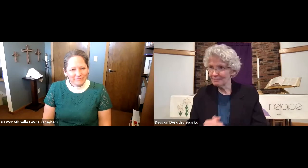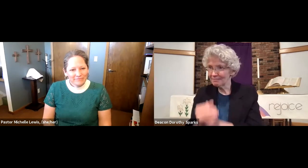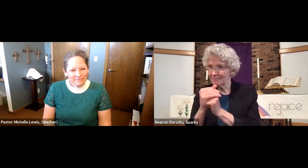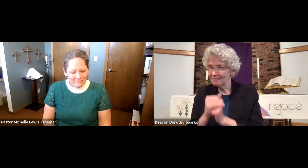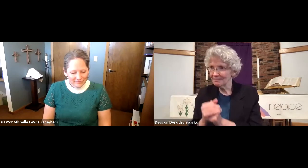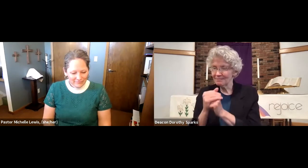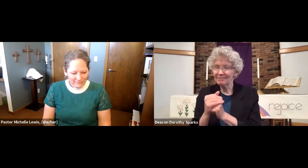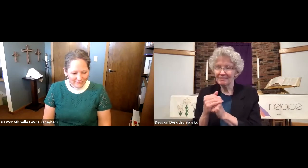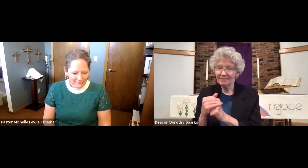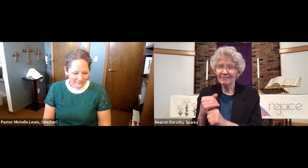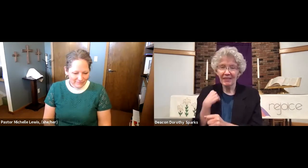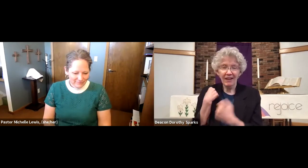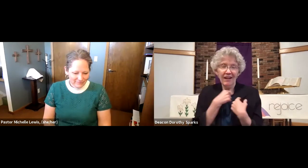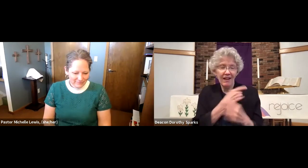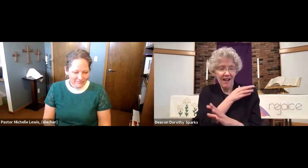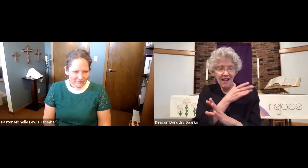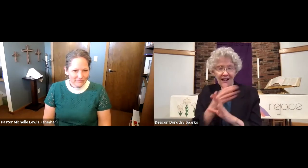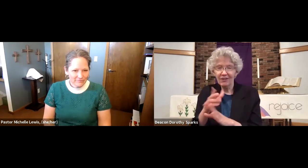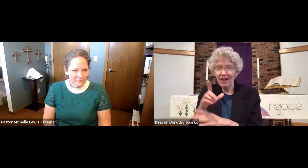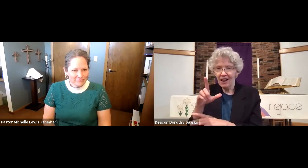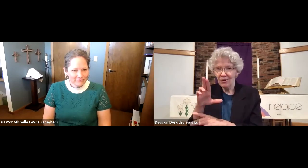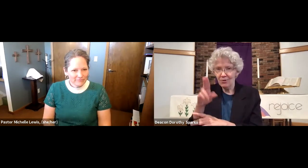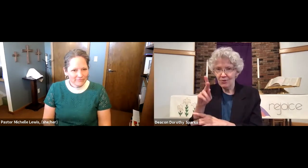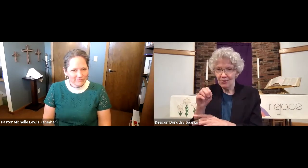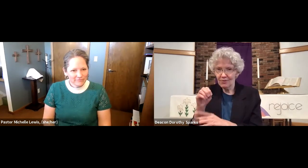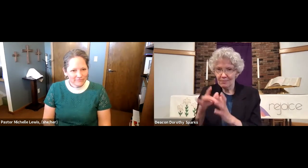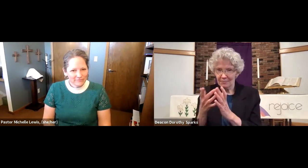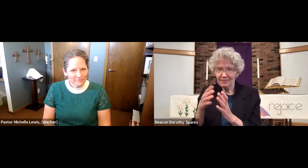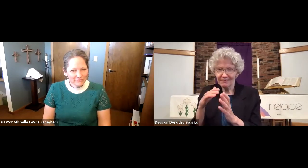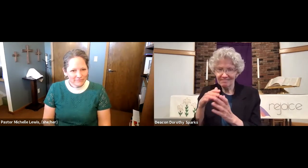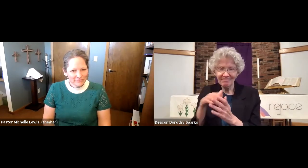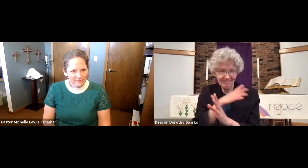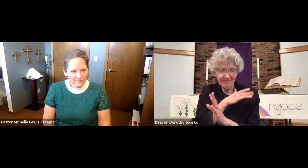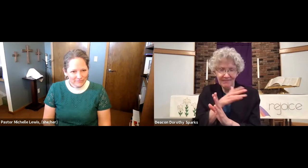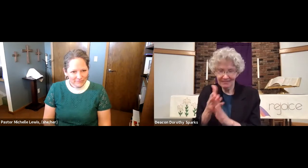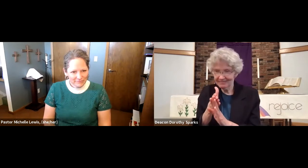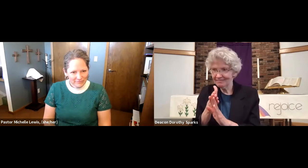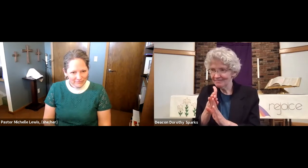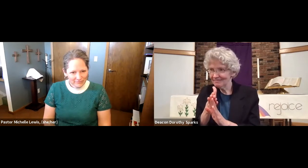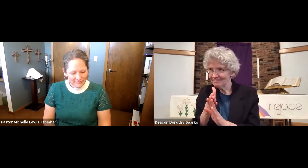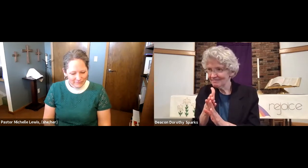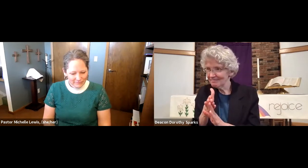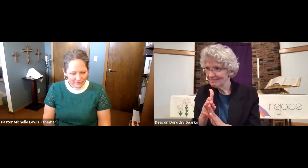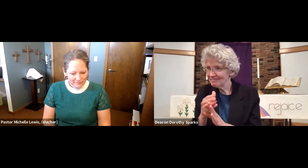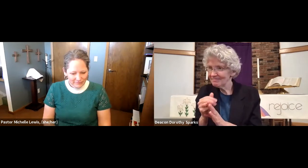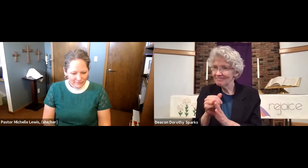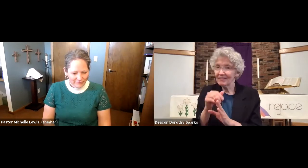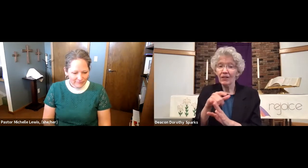Dorothy, today in worship, we will finish the Gospel of Luke.